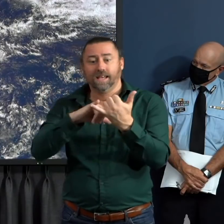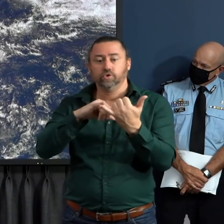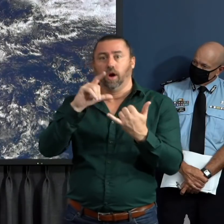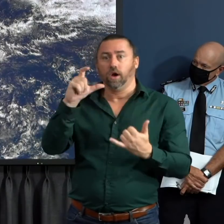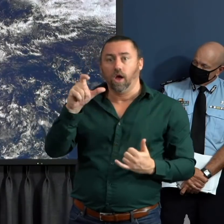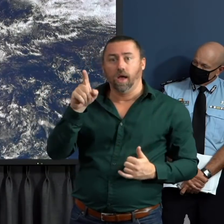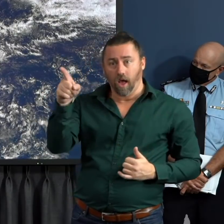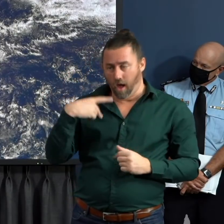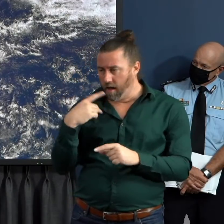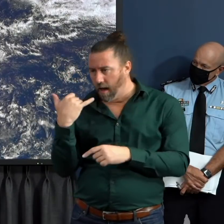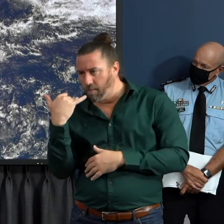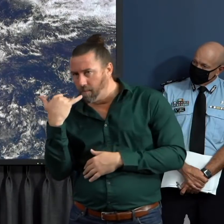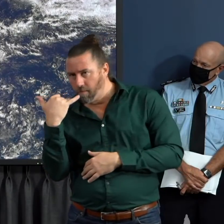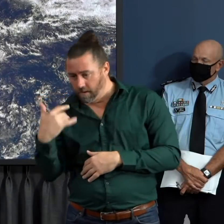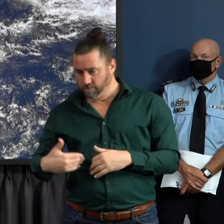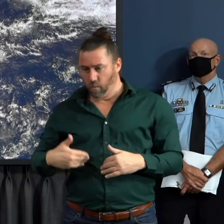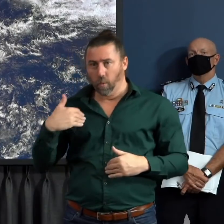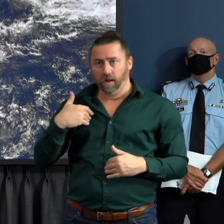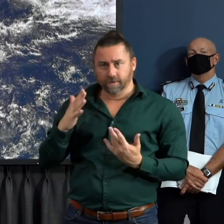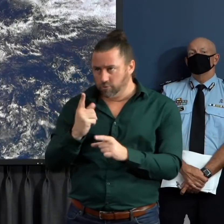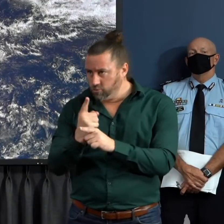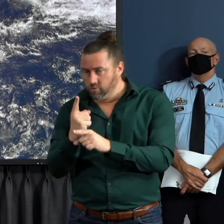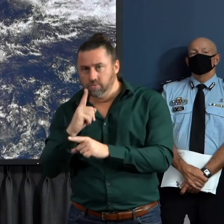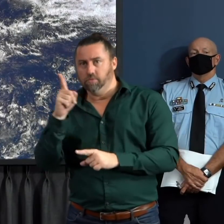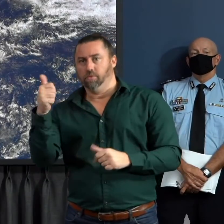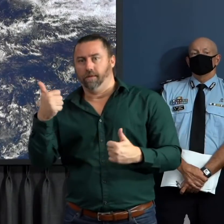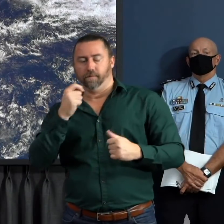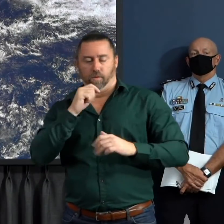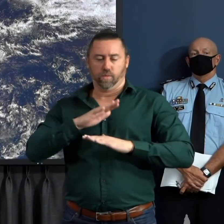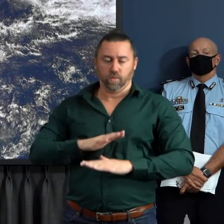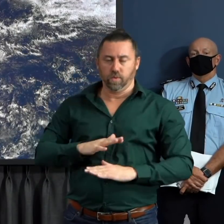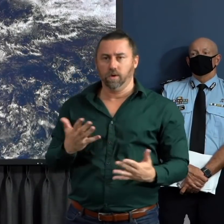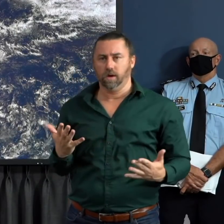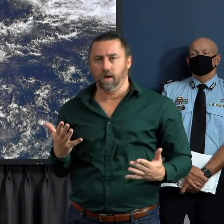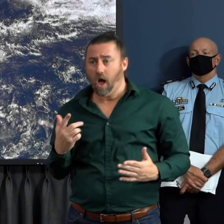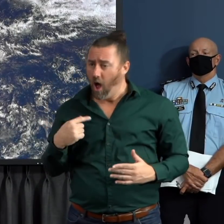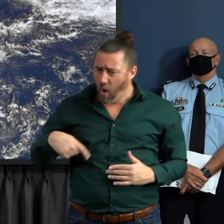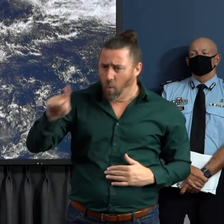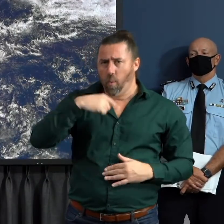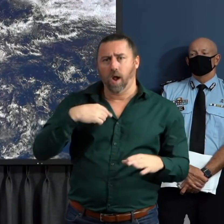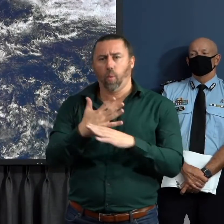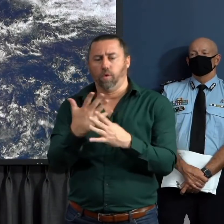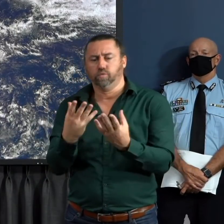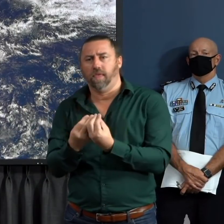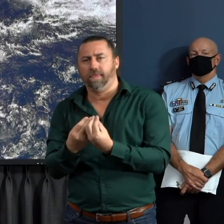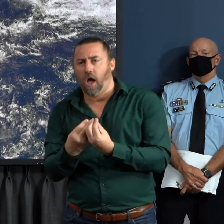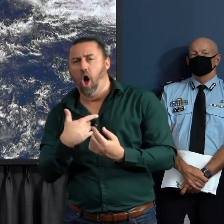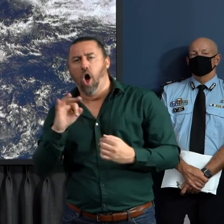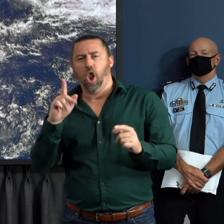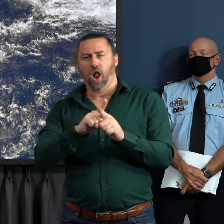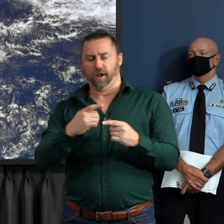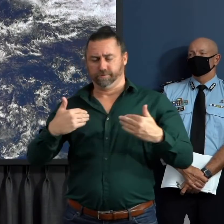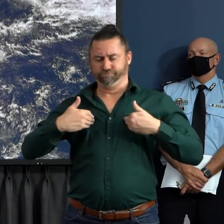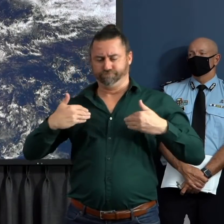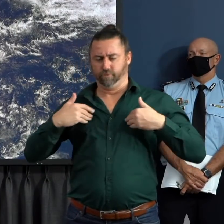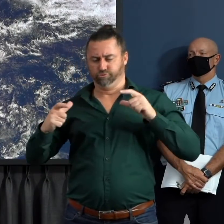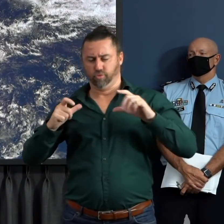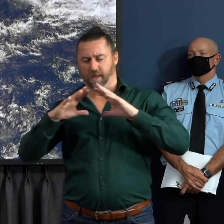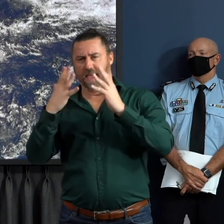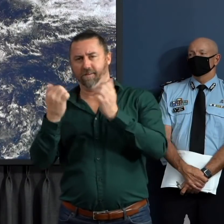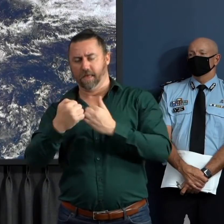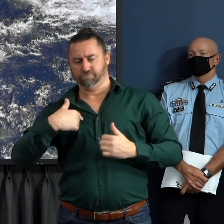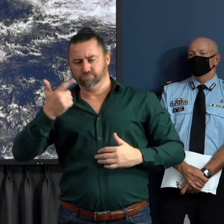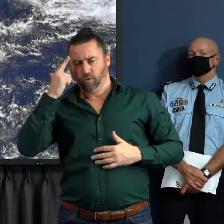Mayor spoke to us on the phone this morning as well. All of the mayors are invited to these Queensland Disaster